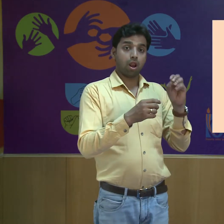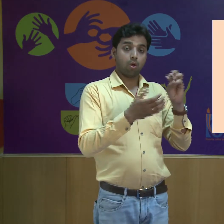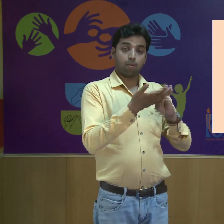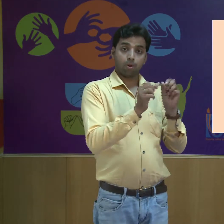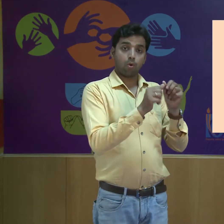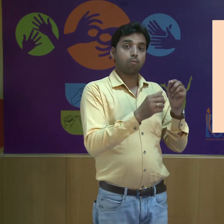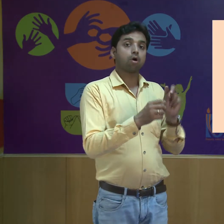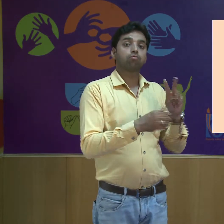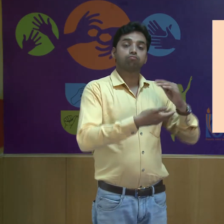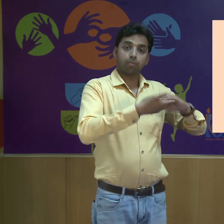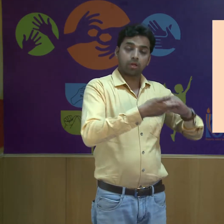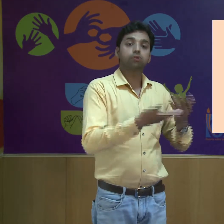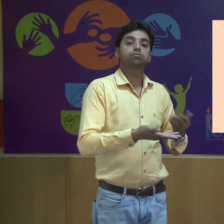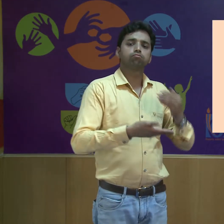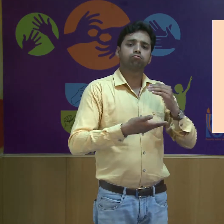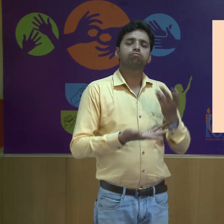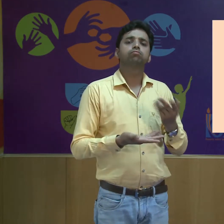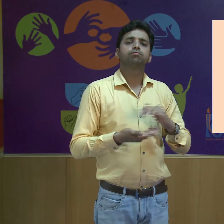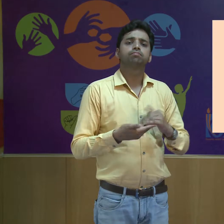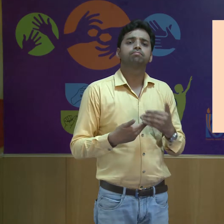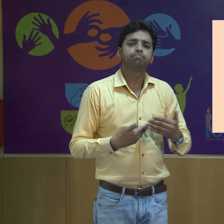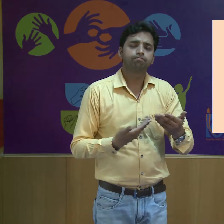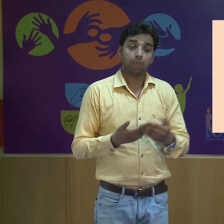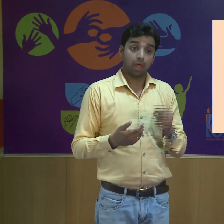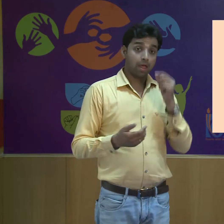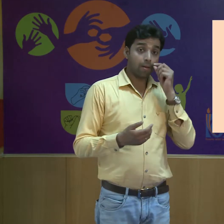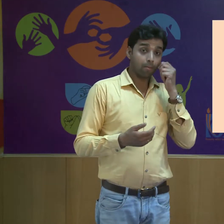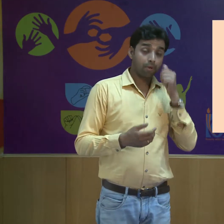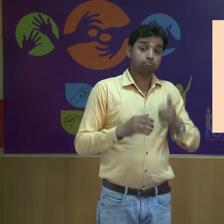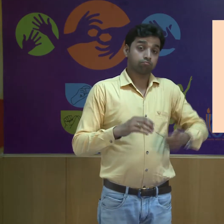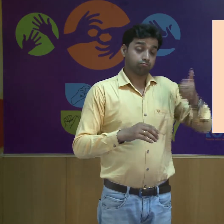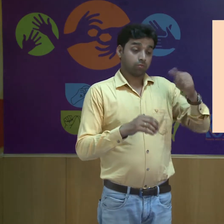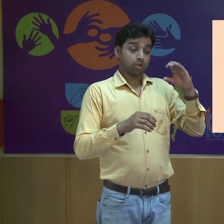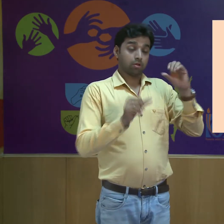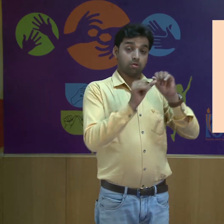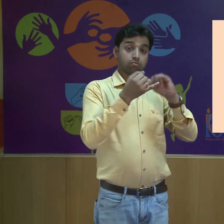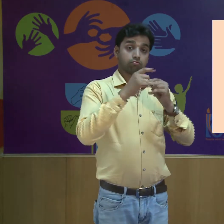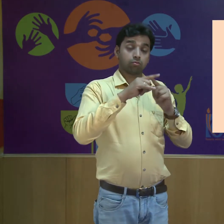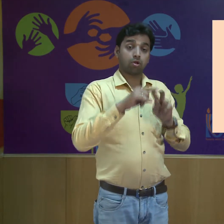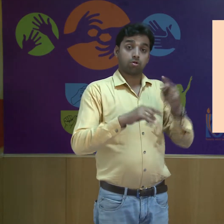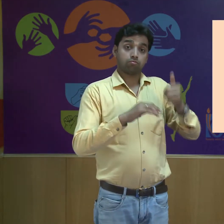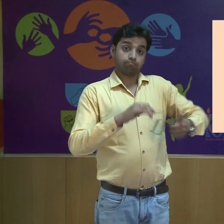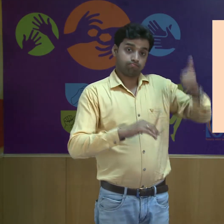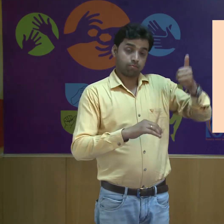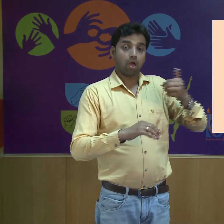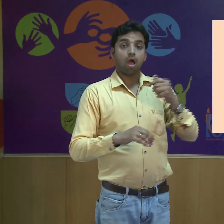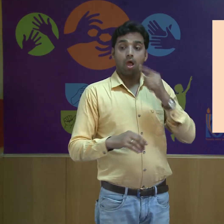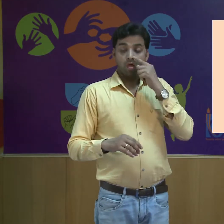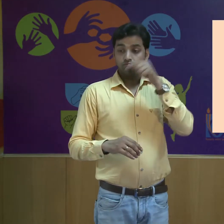In this marriage, a man of a higher Varna married a woman of lower